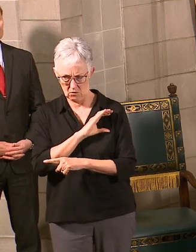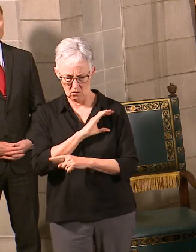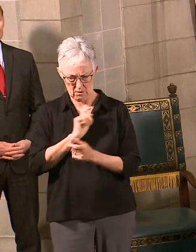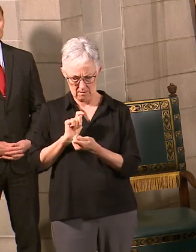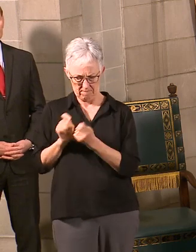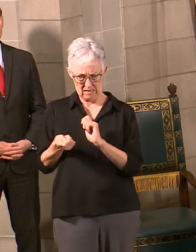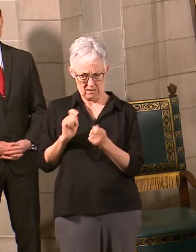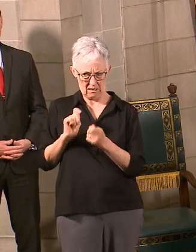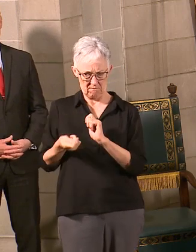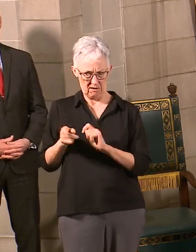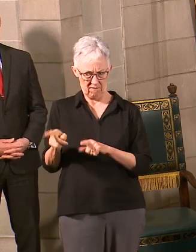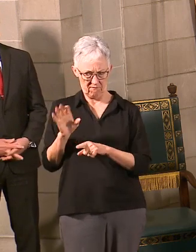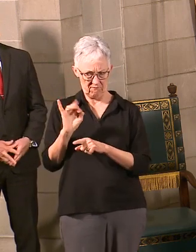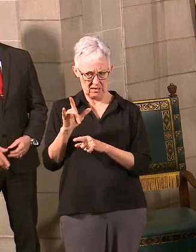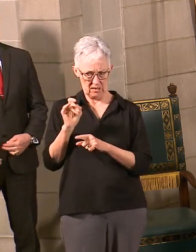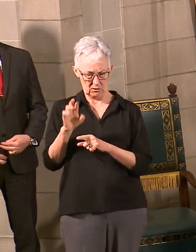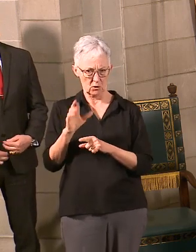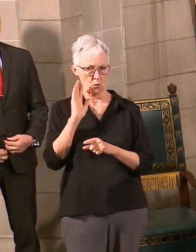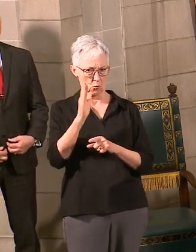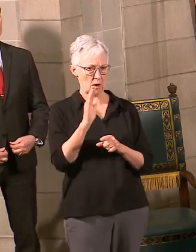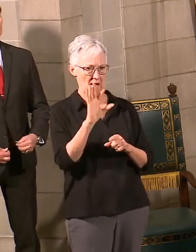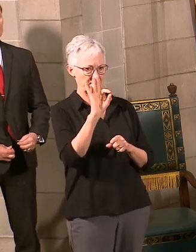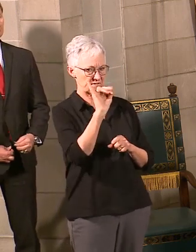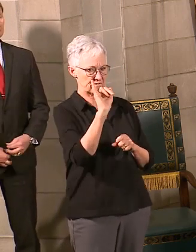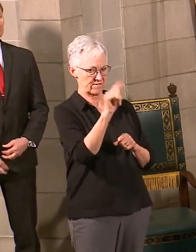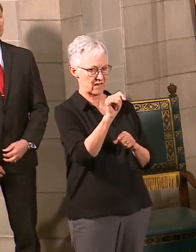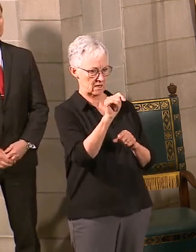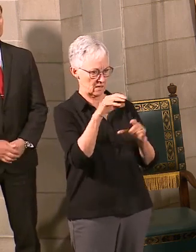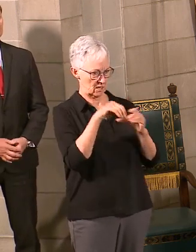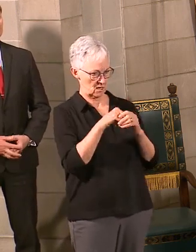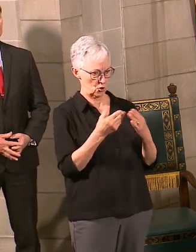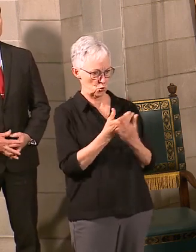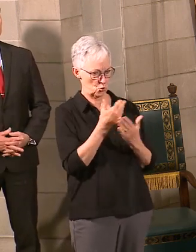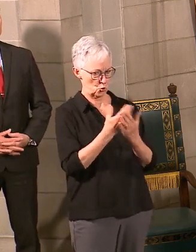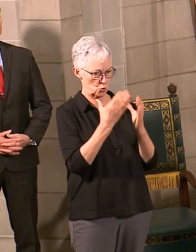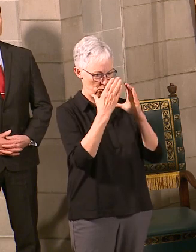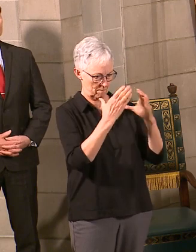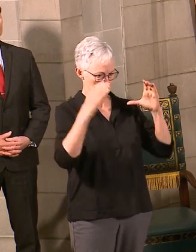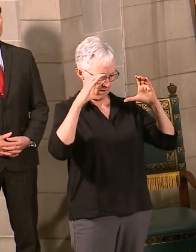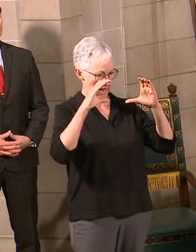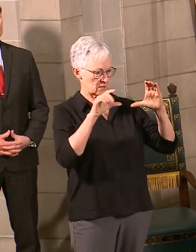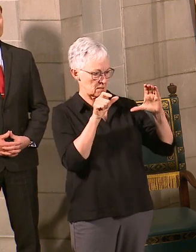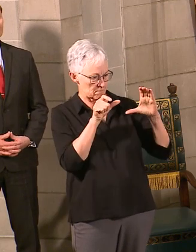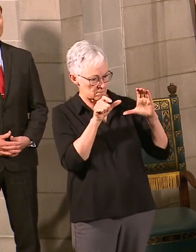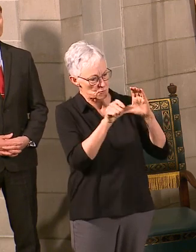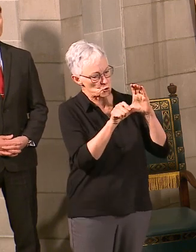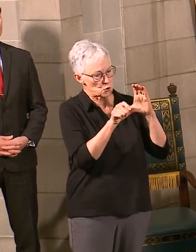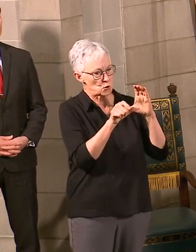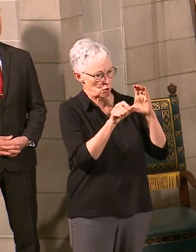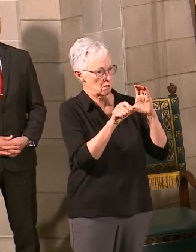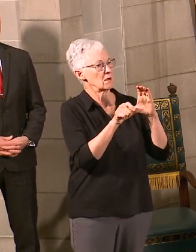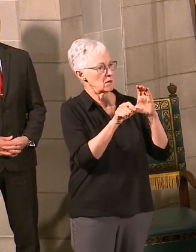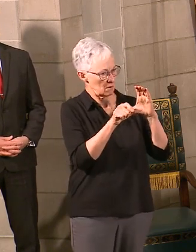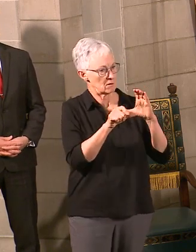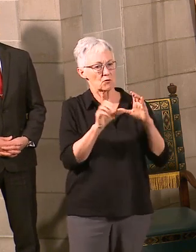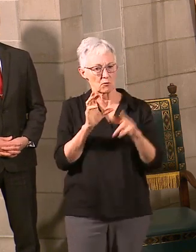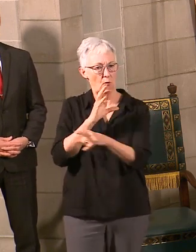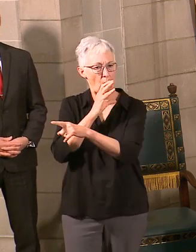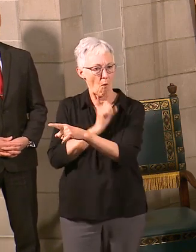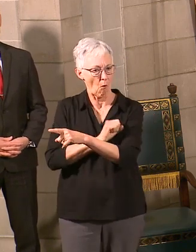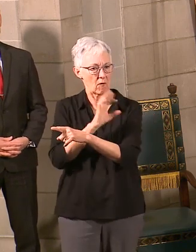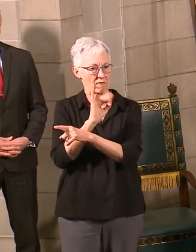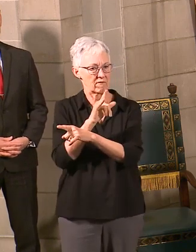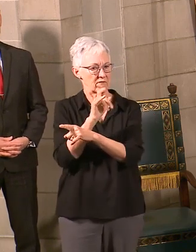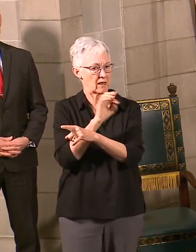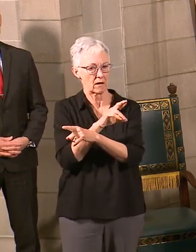modify them and fit them into the gas mask. So that will allow our Nebraska State Patrol to be able to use those new modified filters in their current gas masks,